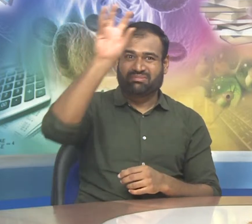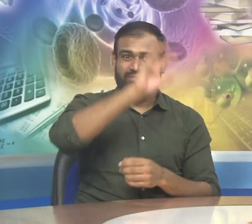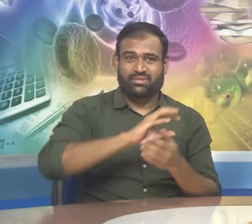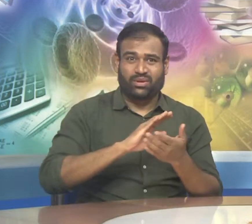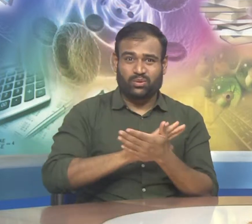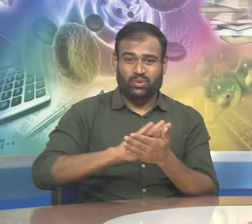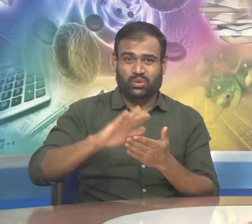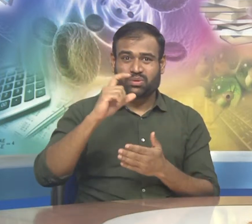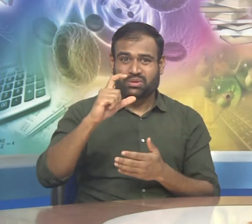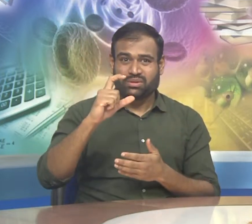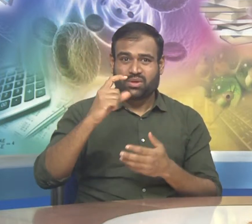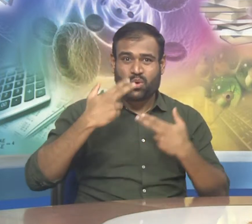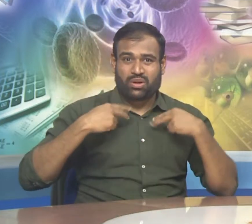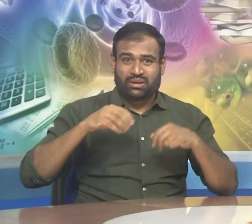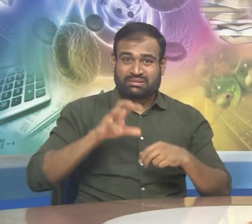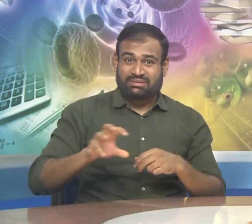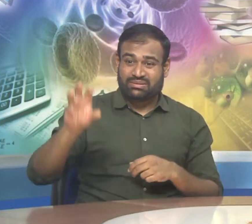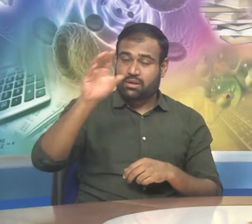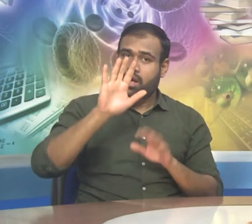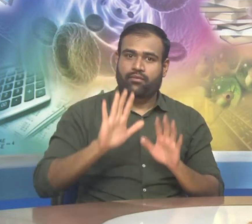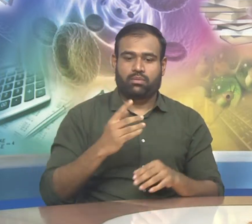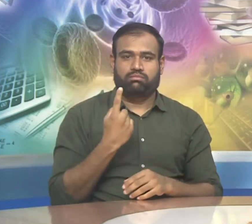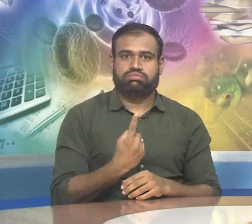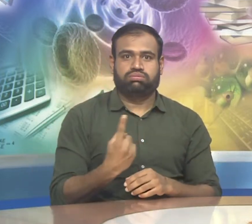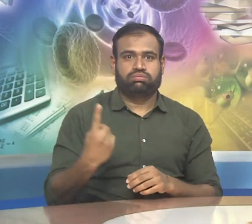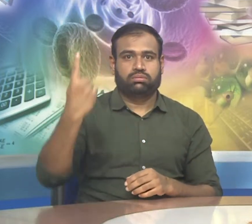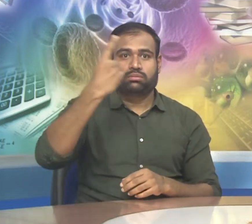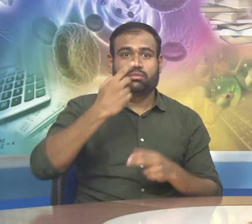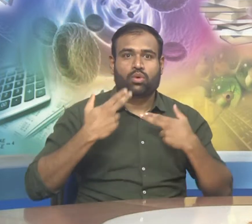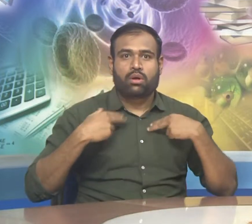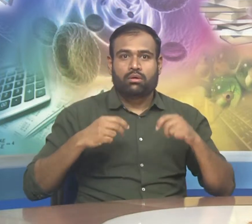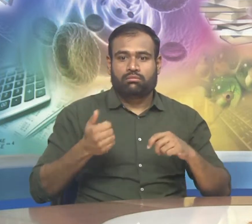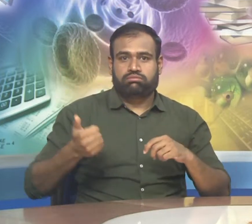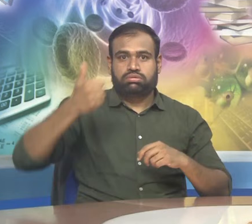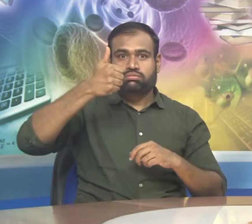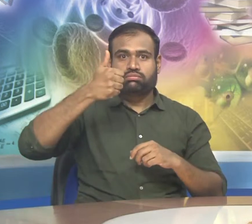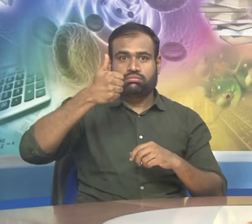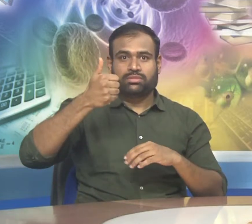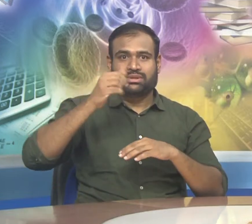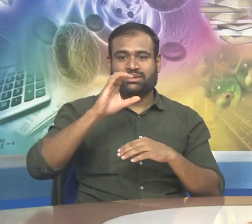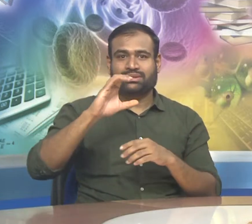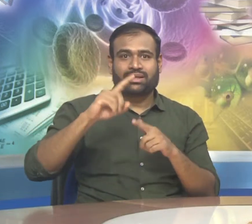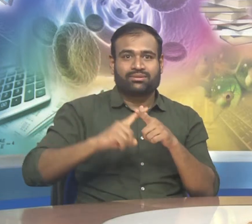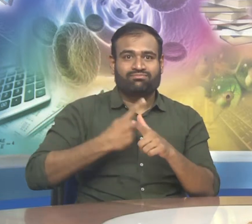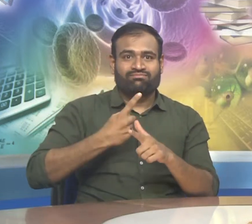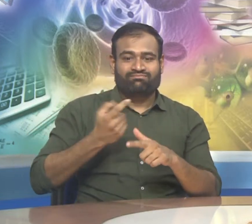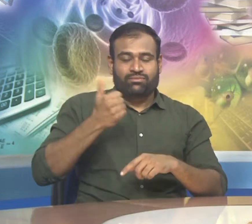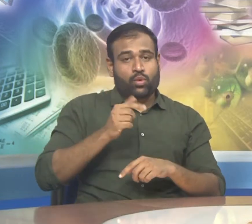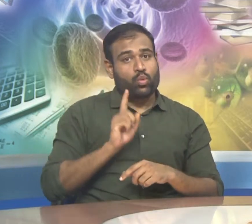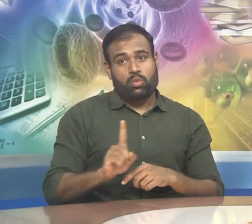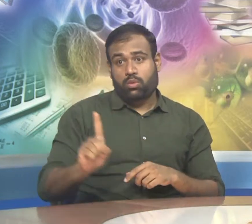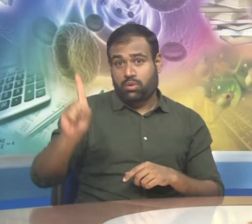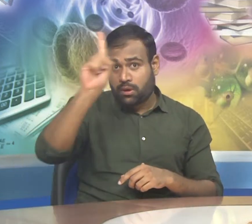Every high court has a chief justice and a number of judges.